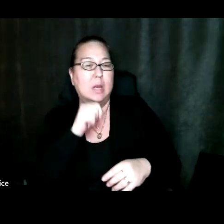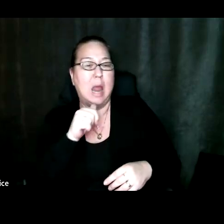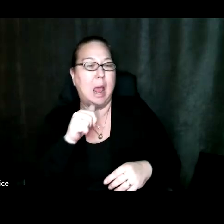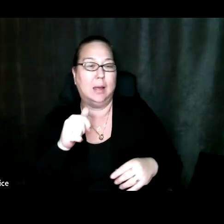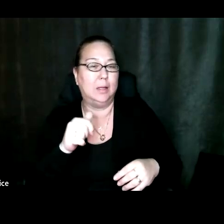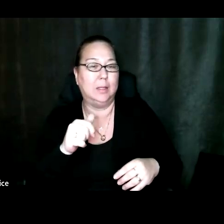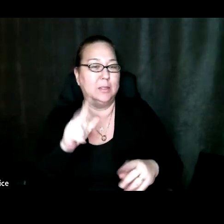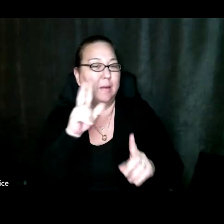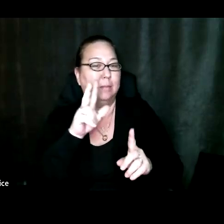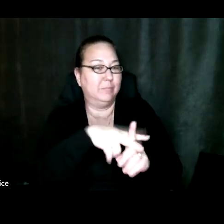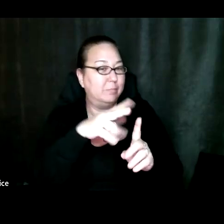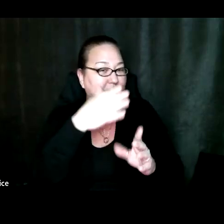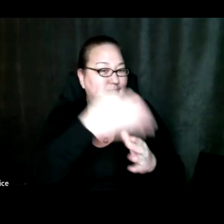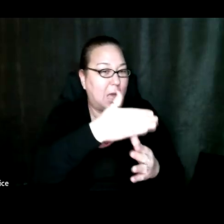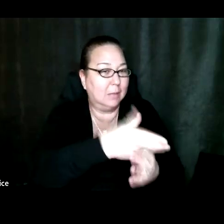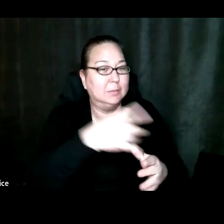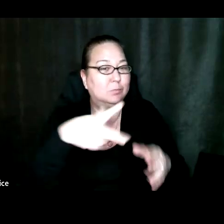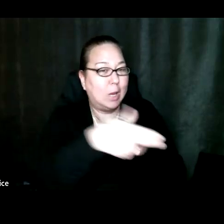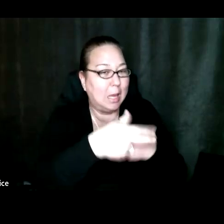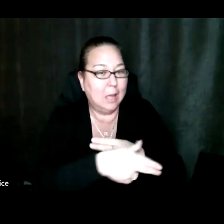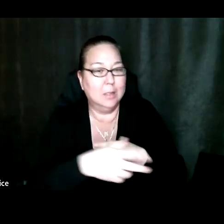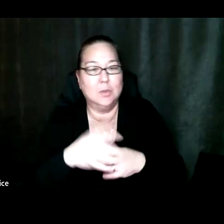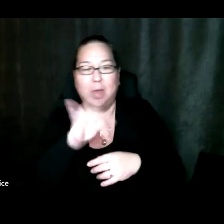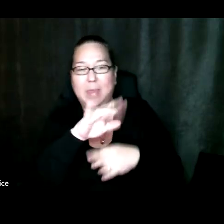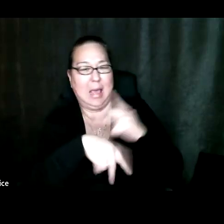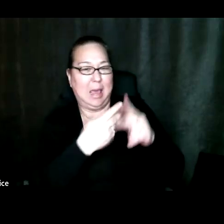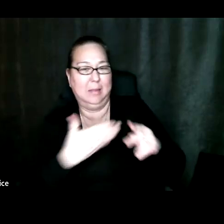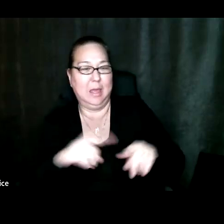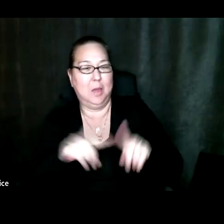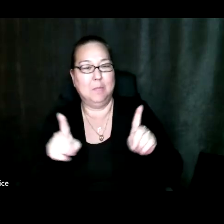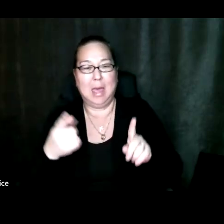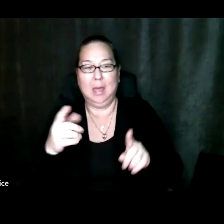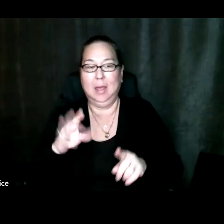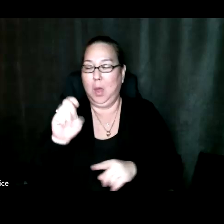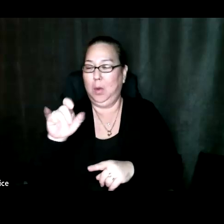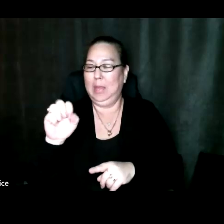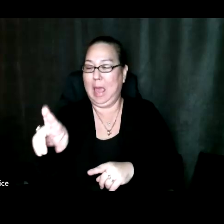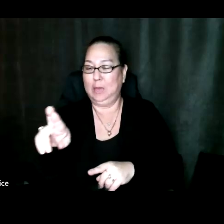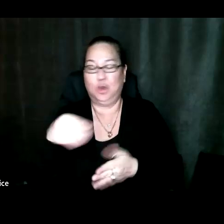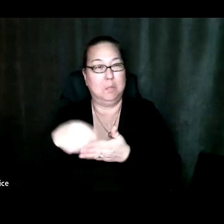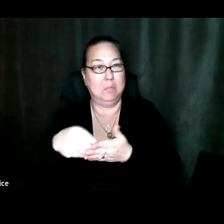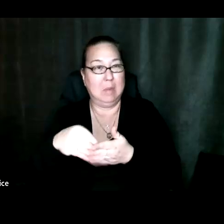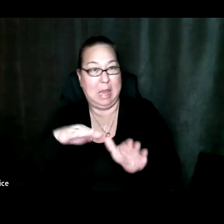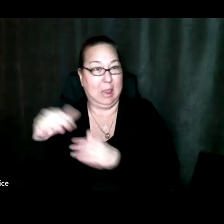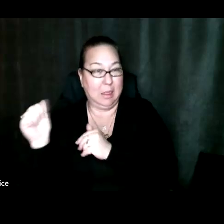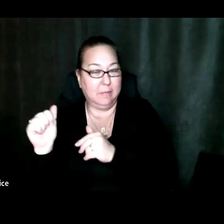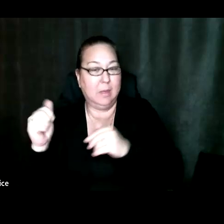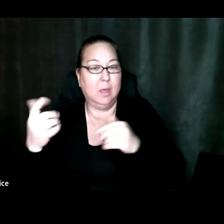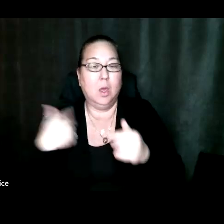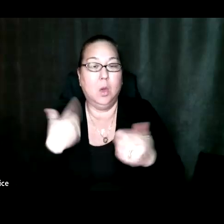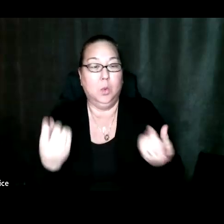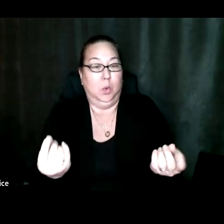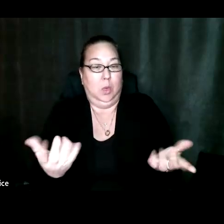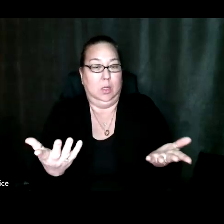leaders, we have some school leaders who said, hey, I knew that was going to be going away. I didn't use it to hire people. I used it for other things. And quite frankly, usually I'm